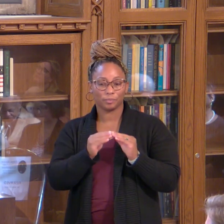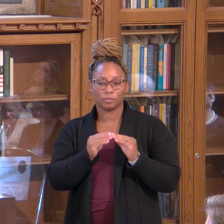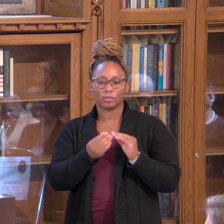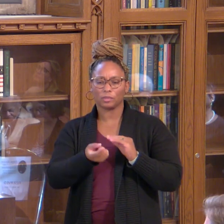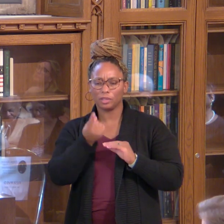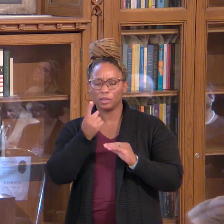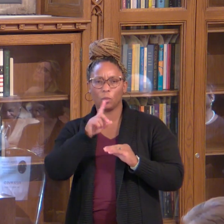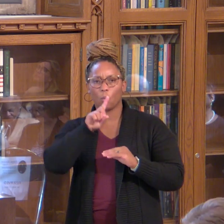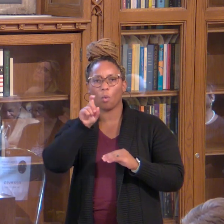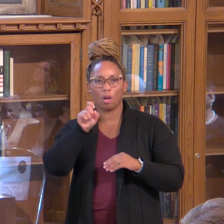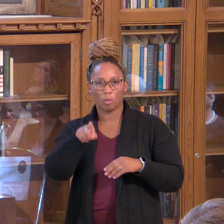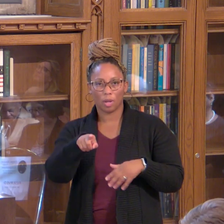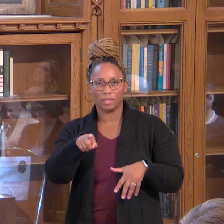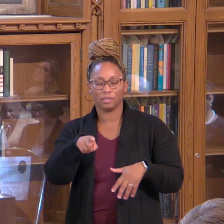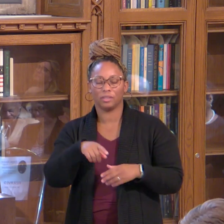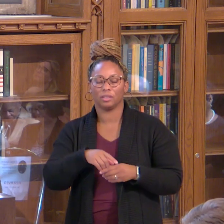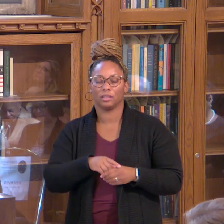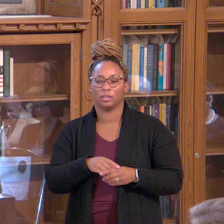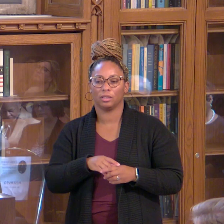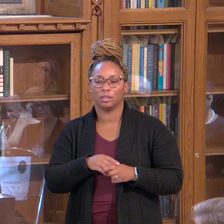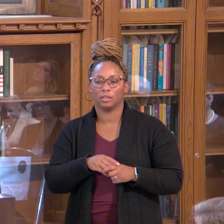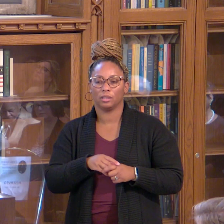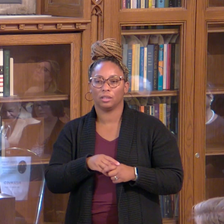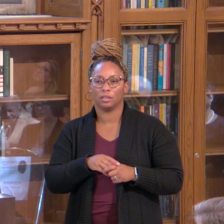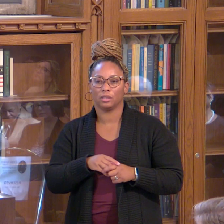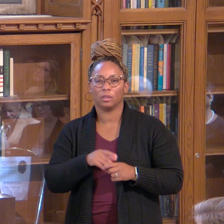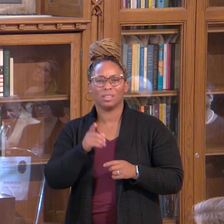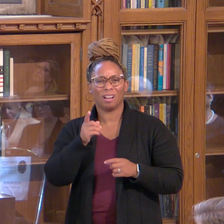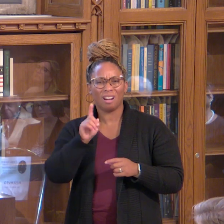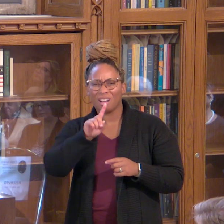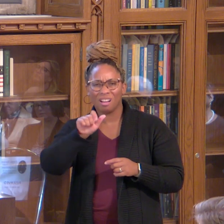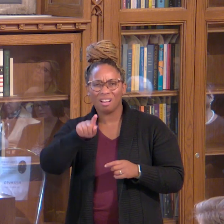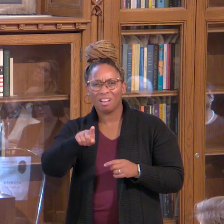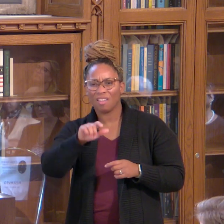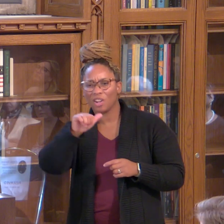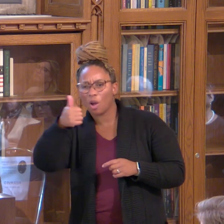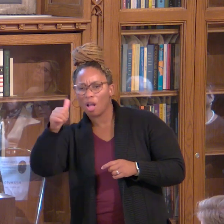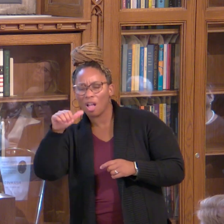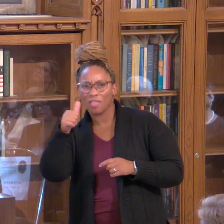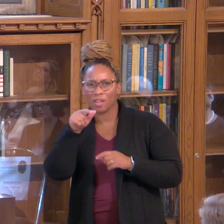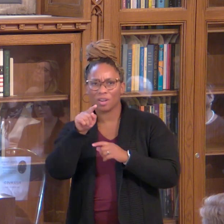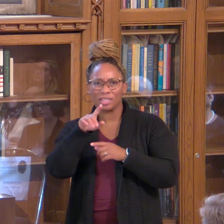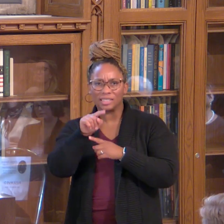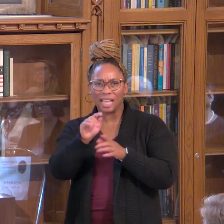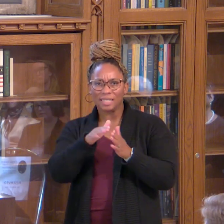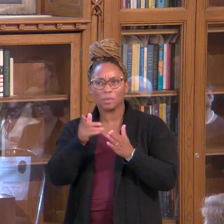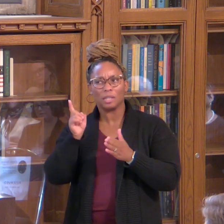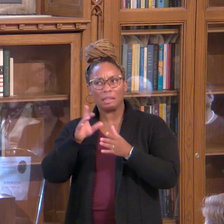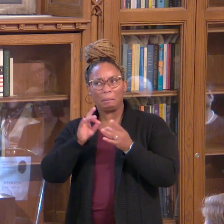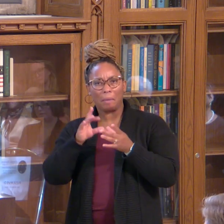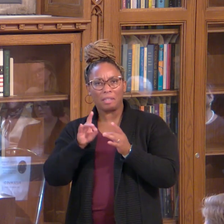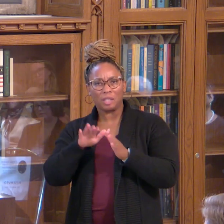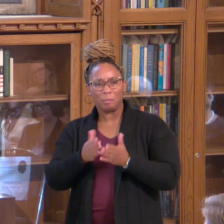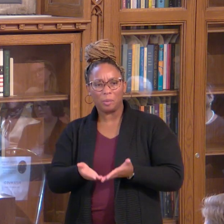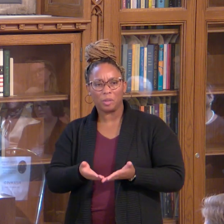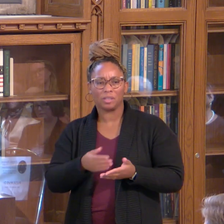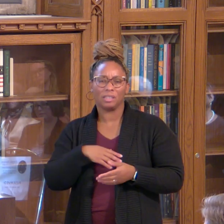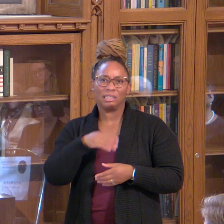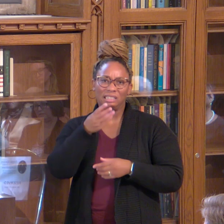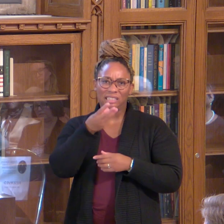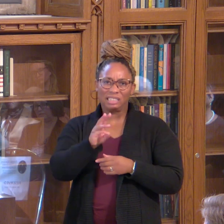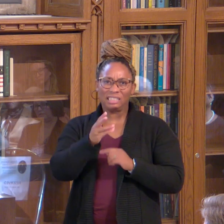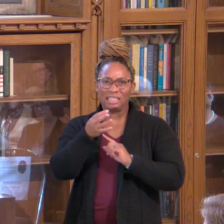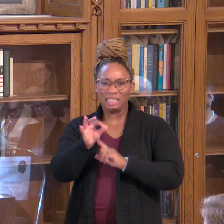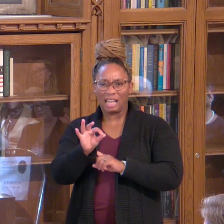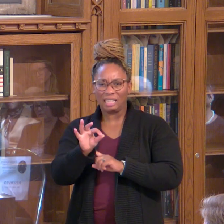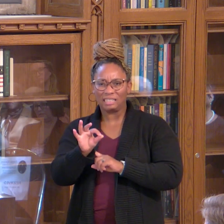the questions was um were there other textbooks and they raised some other textbook today uh 1619 there a